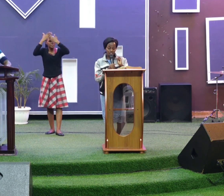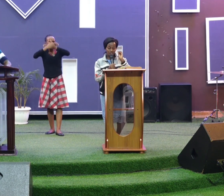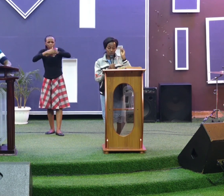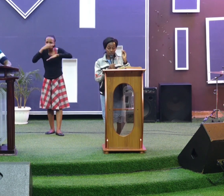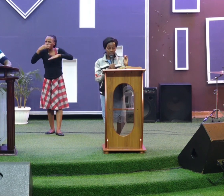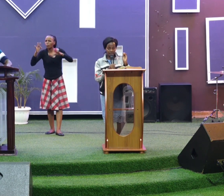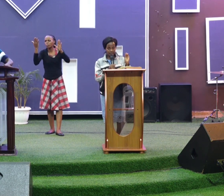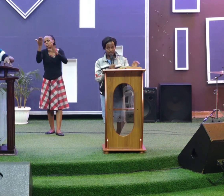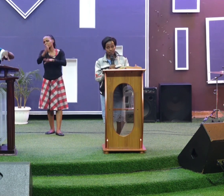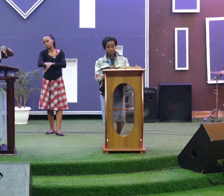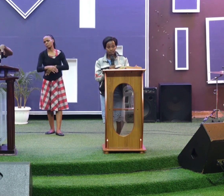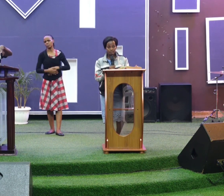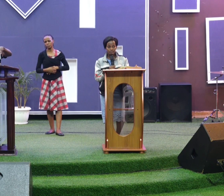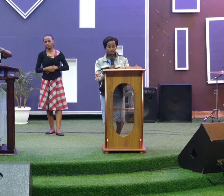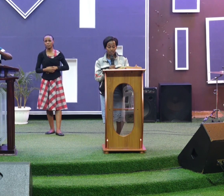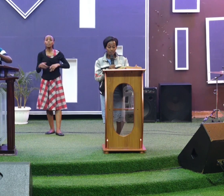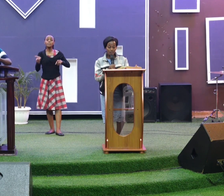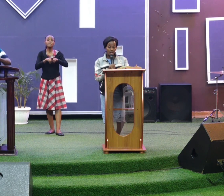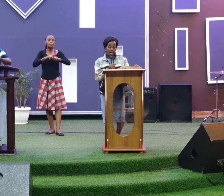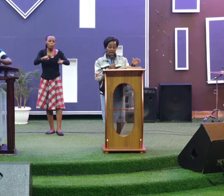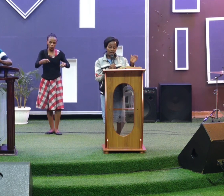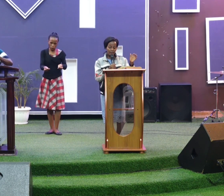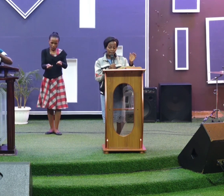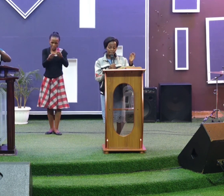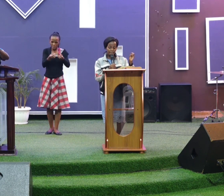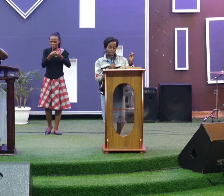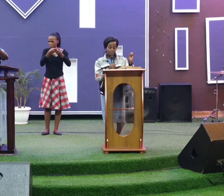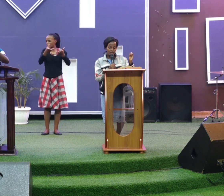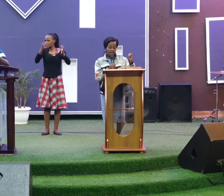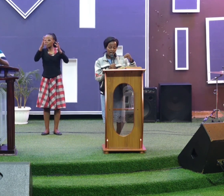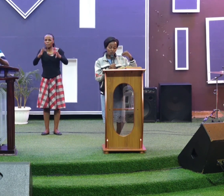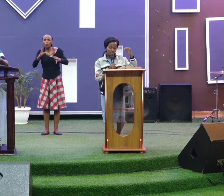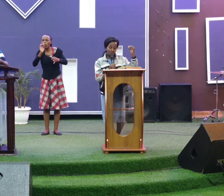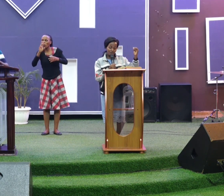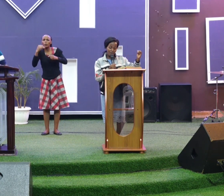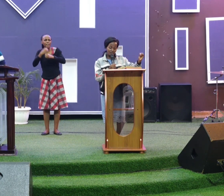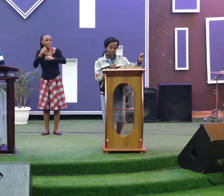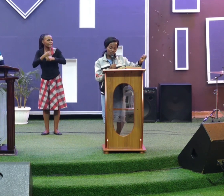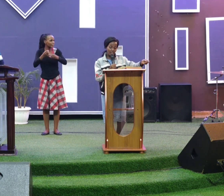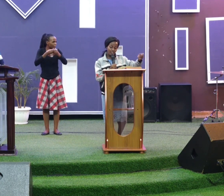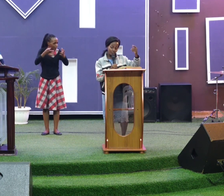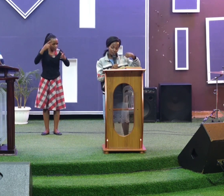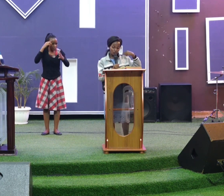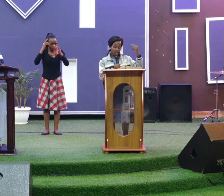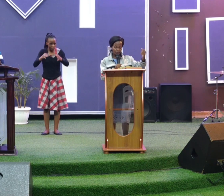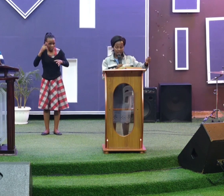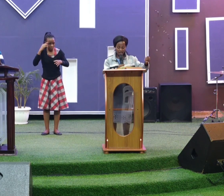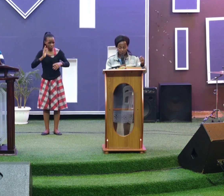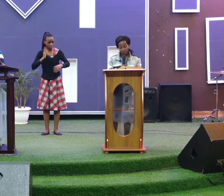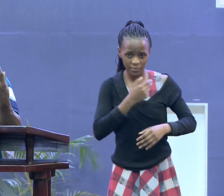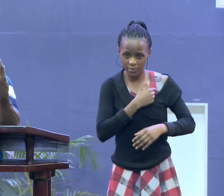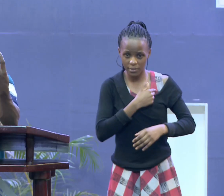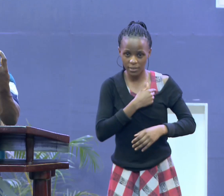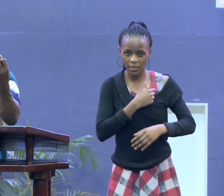under the shadow of death. Era ne tukola ebintu bingi oba ne batukolera ebintu bingi. And we did very many things, or they did these things on our